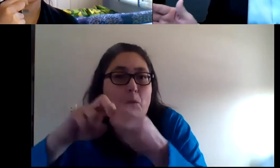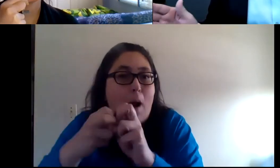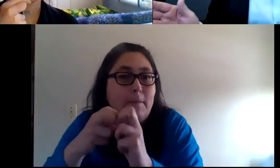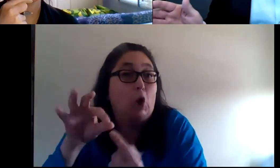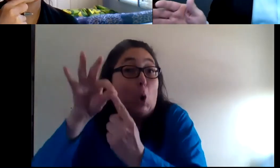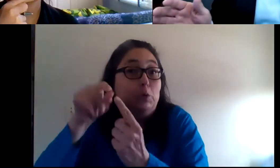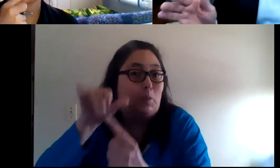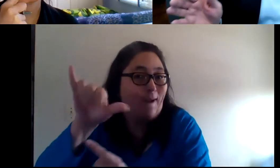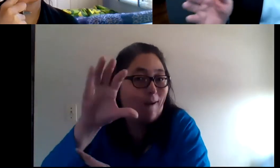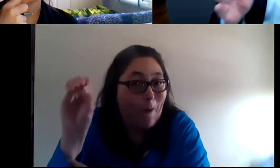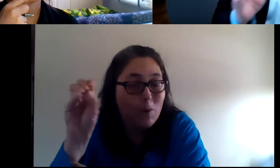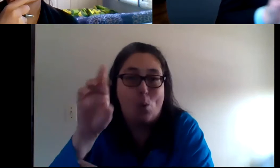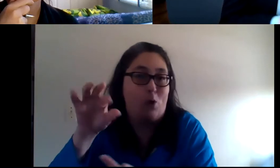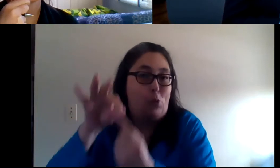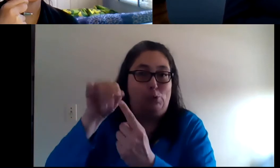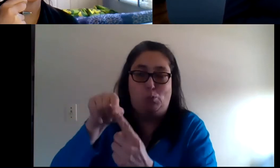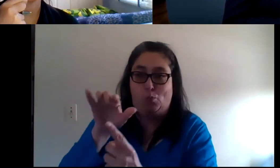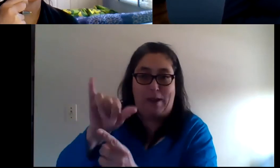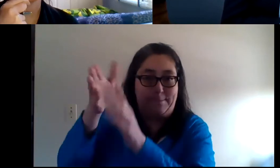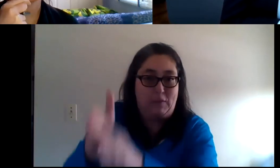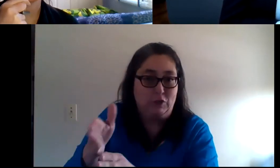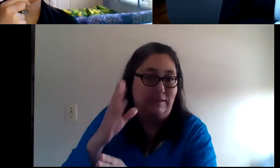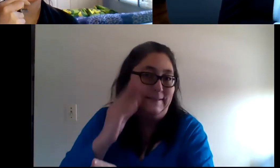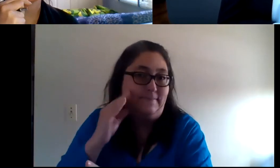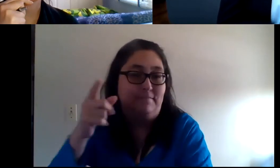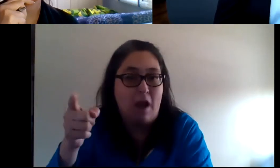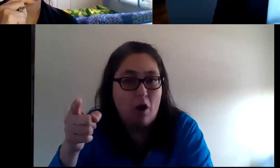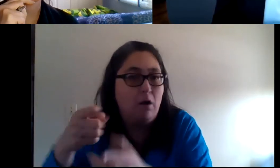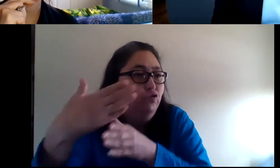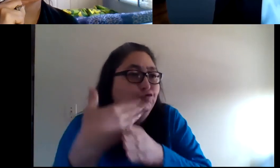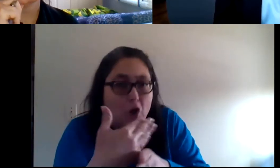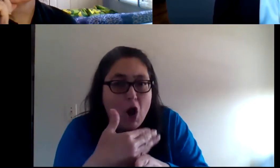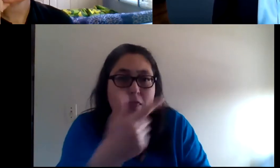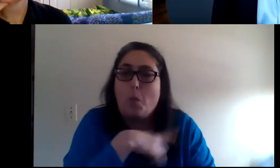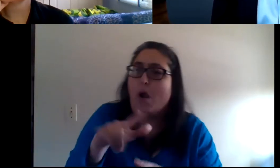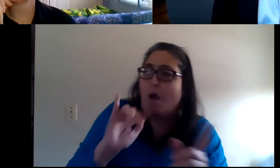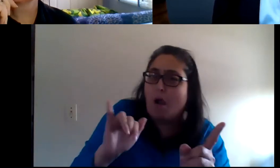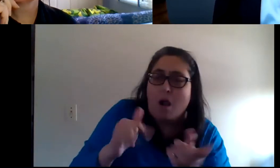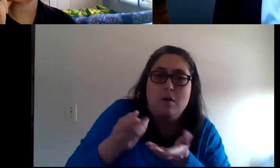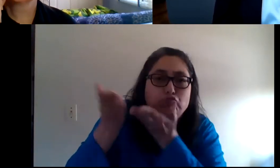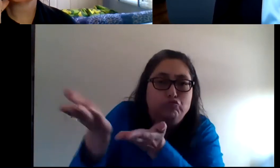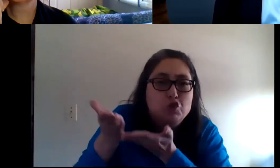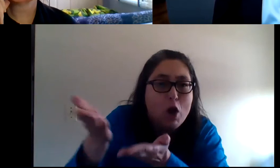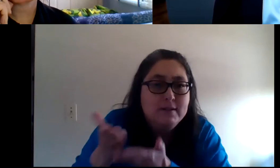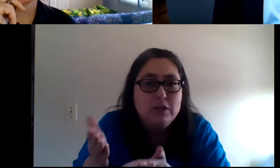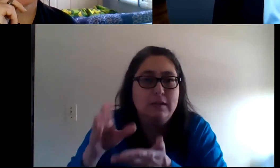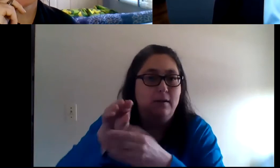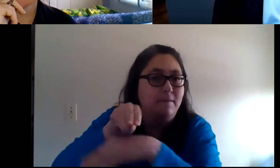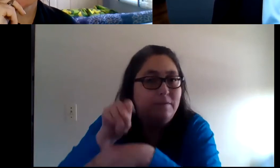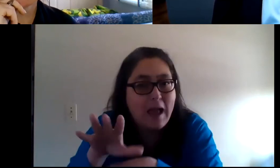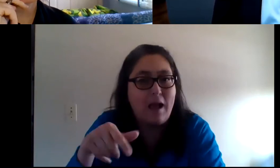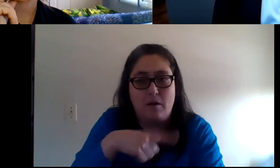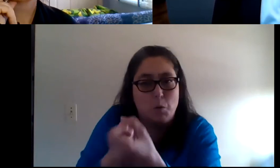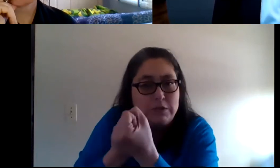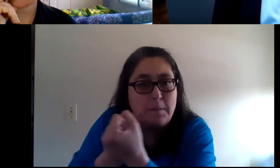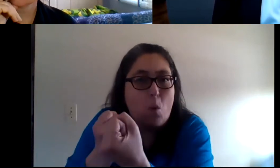different experiences, stuff, and unique problems that each one can, had. So we don't want to have something that where everybody had the same,